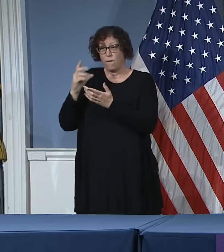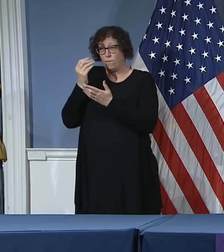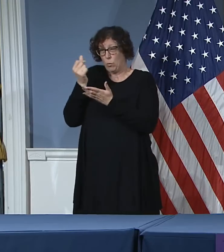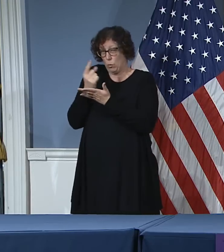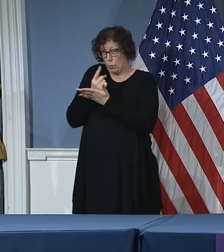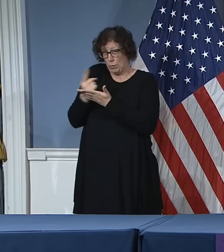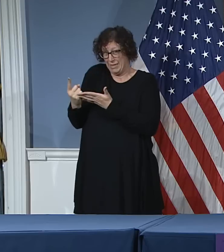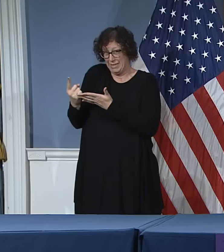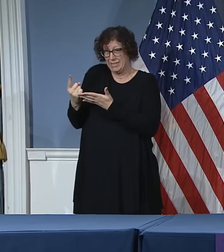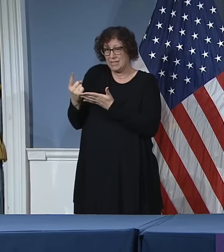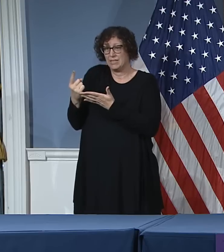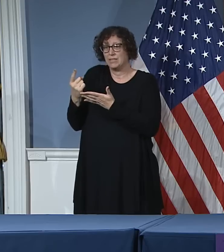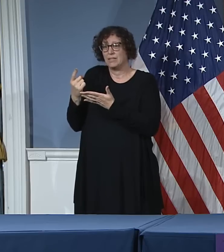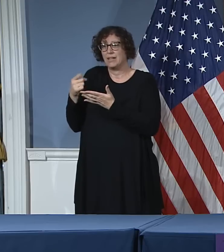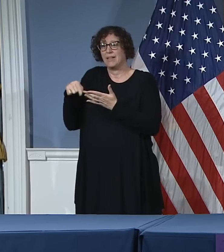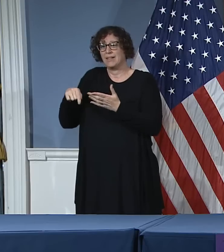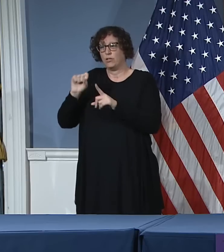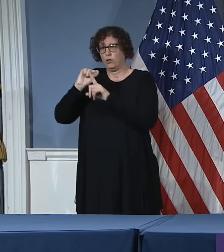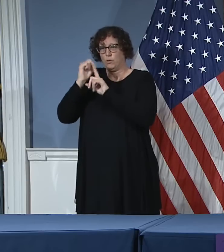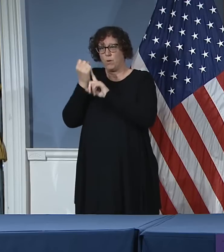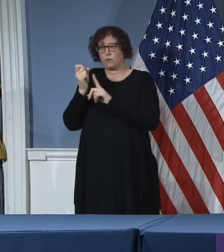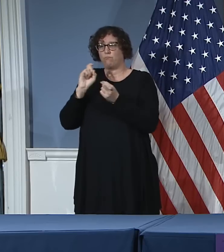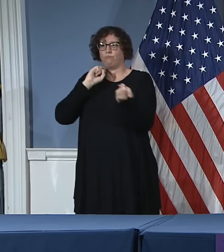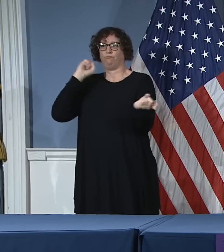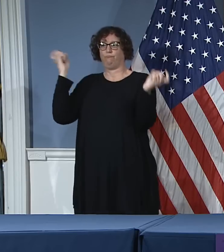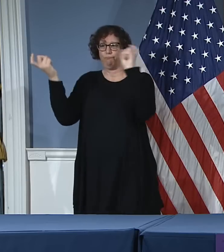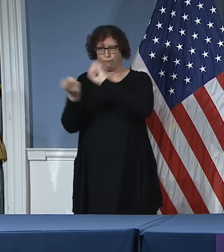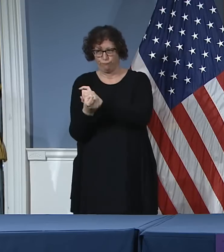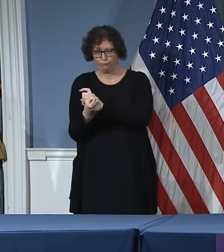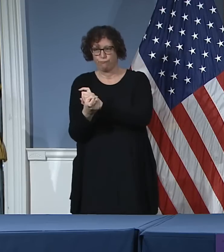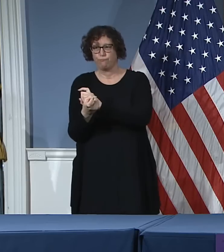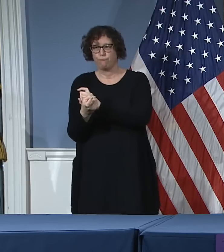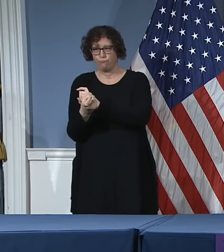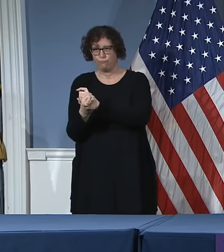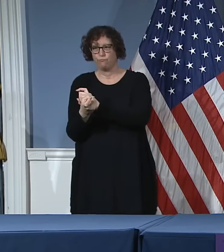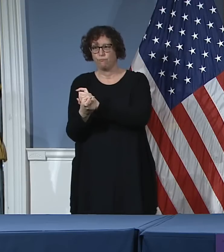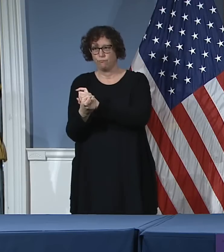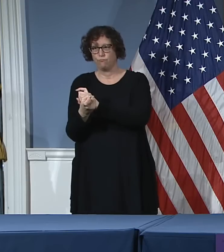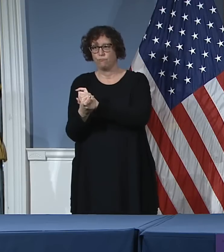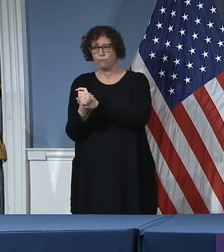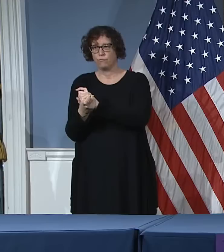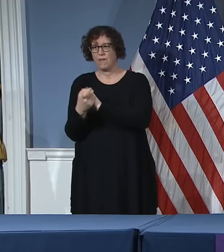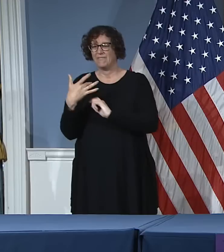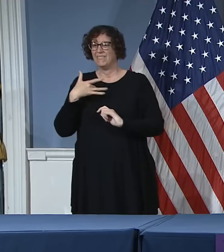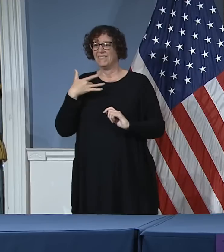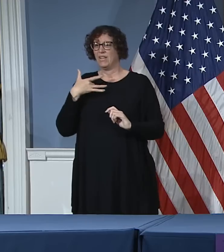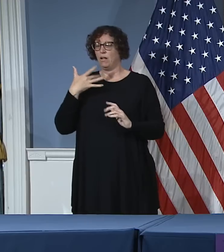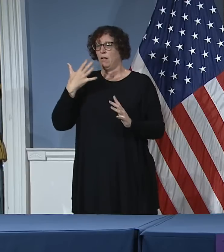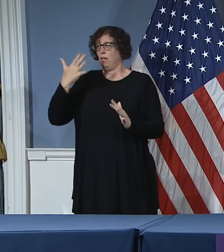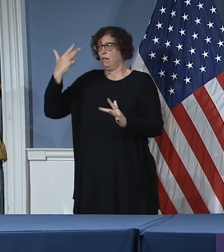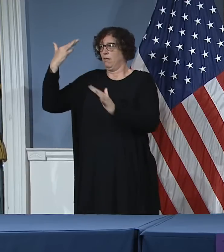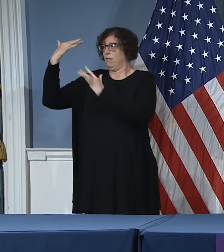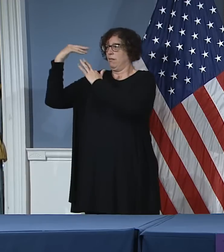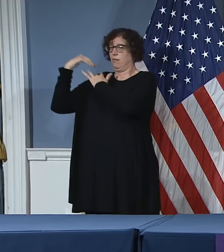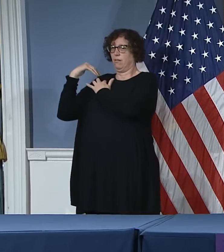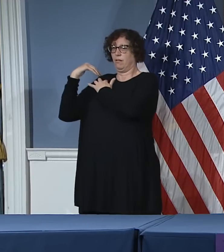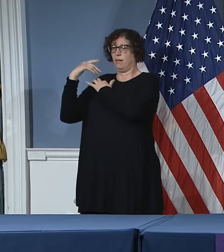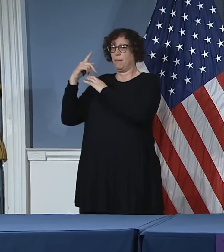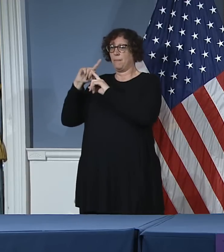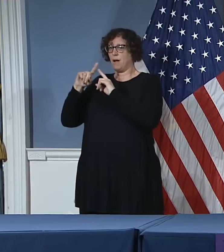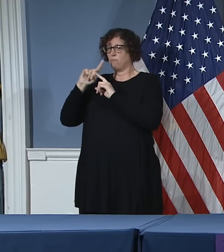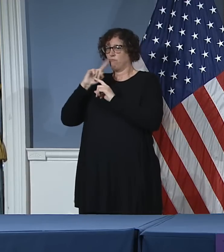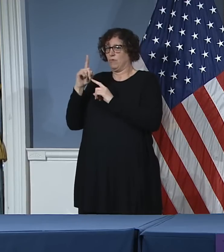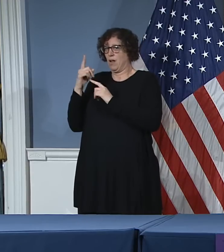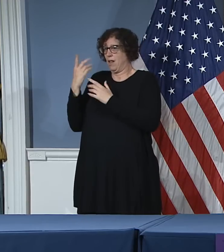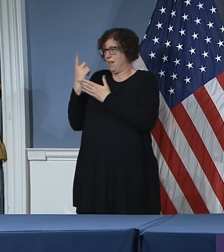a situation where it seems like a very quaint time long ago, but it was only a few weeks ago, where we were still trying to get testing in